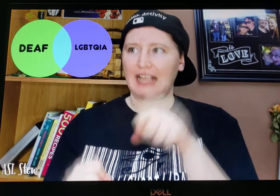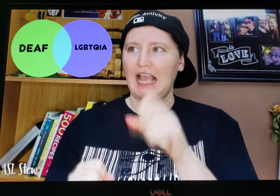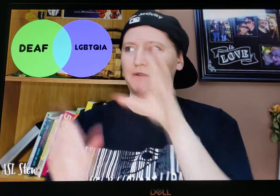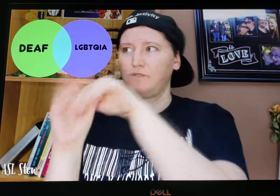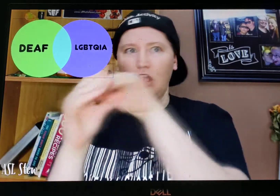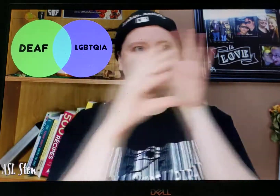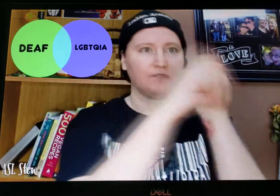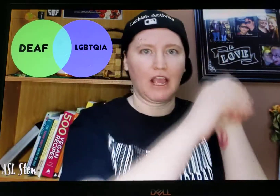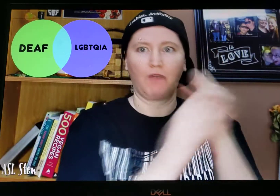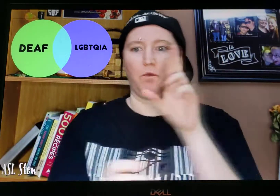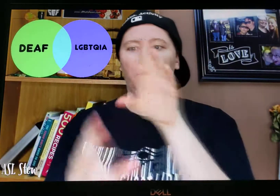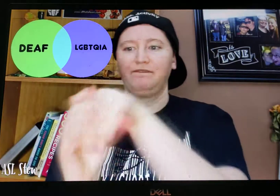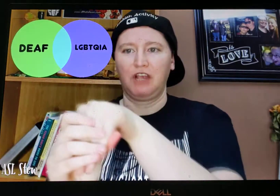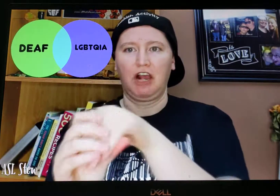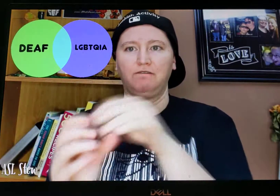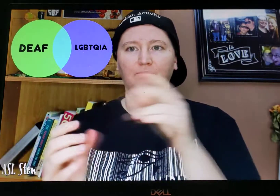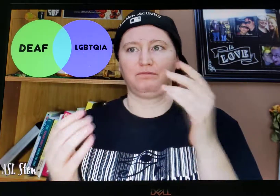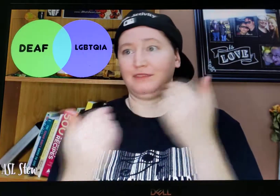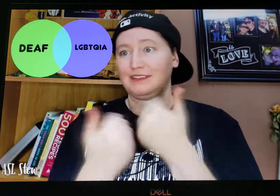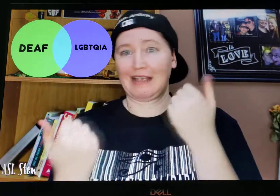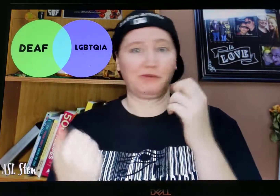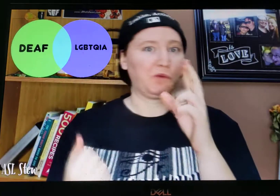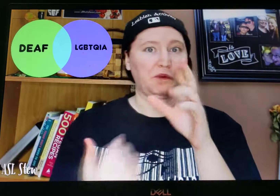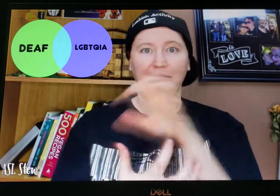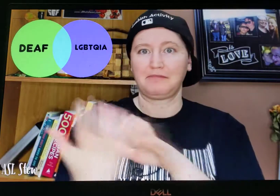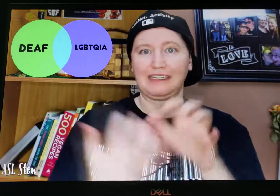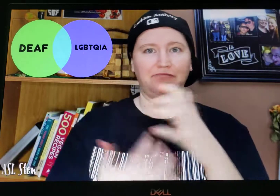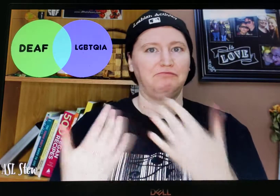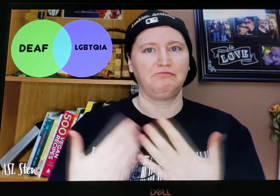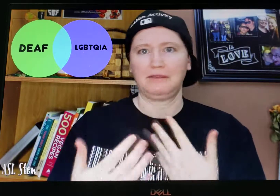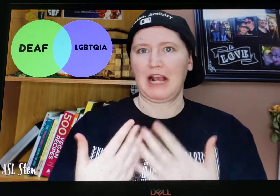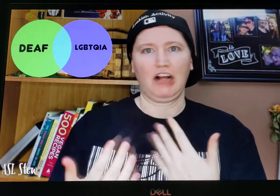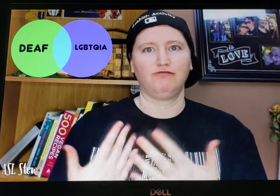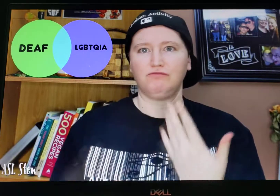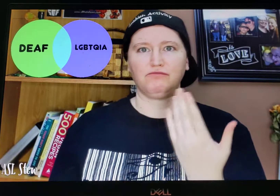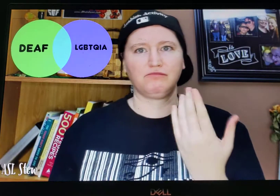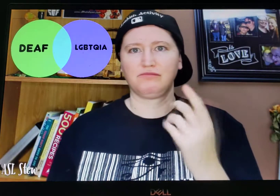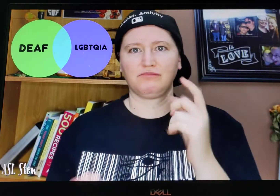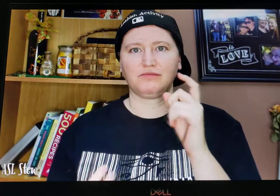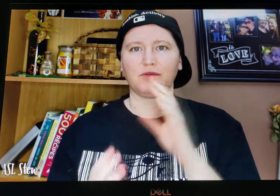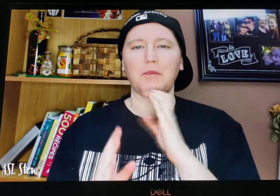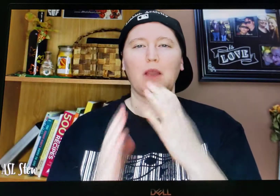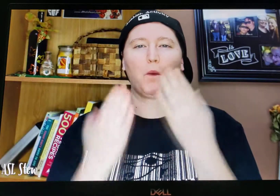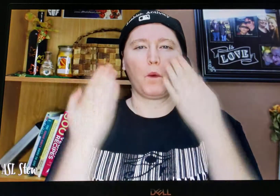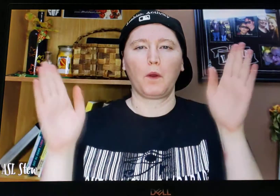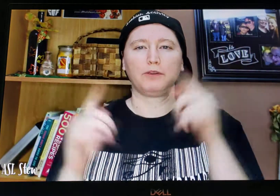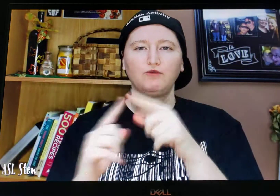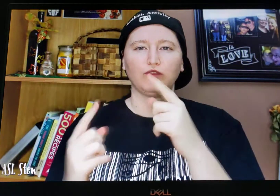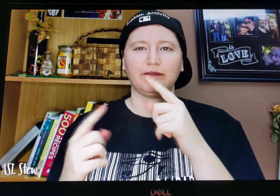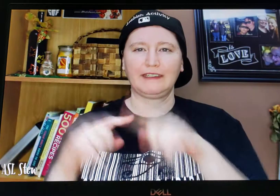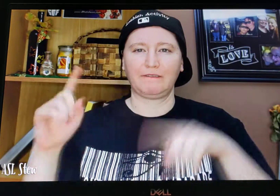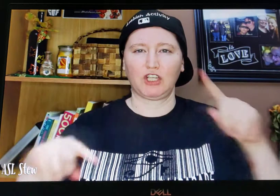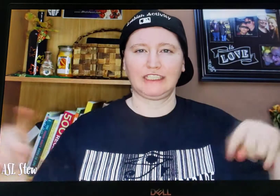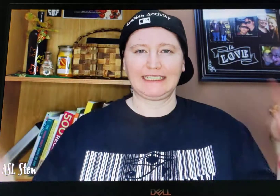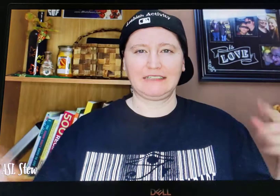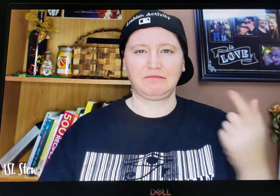I can involve myself in just the deaf community or just the LGBTQIA community or those that are both